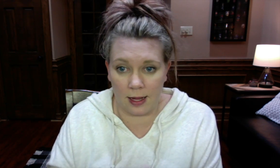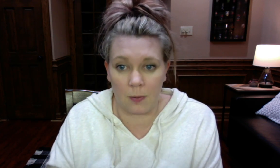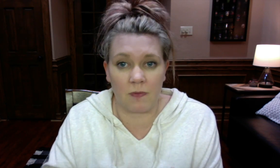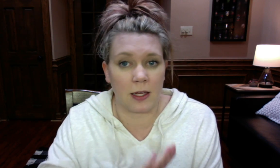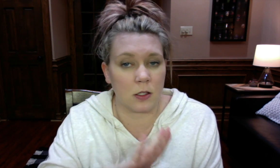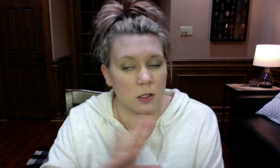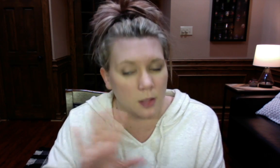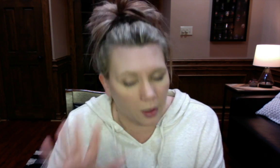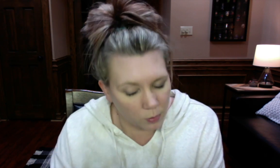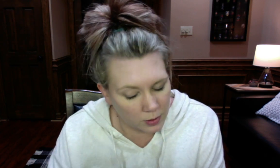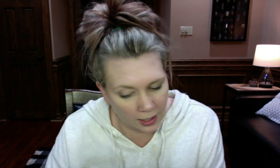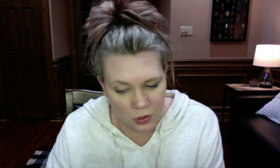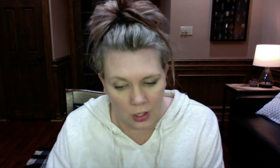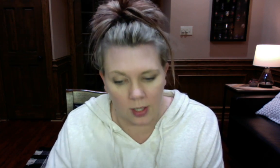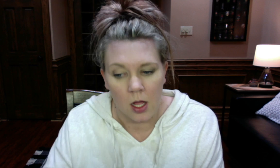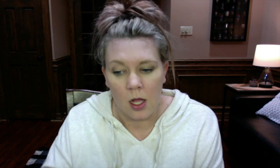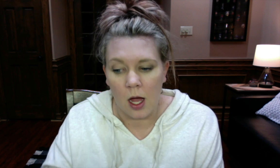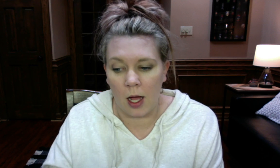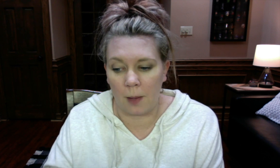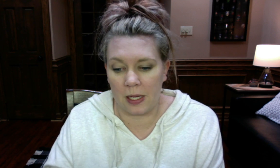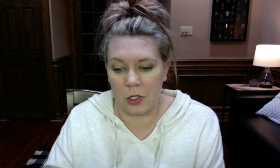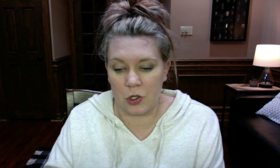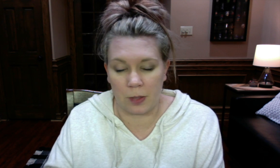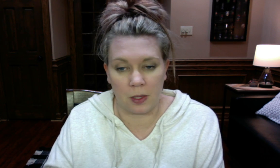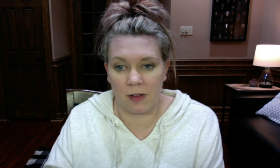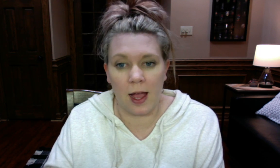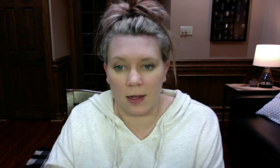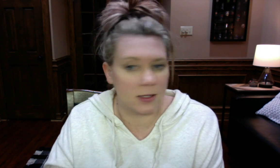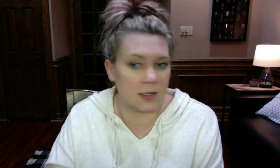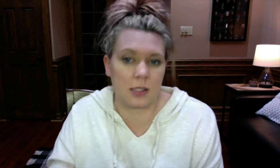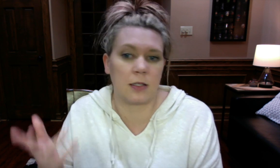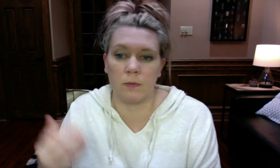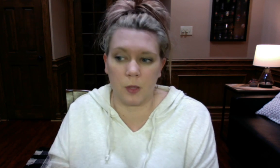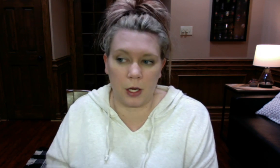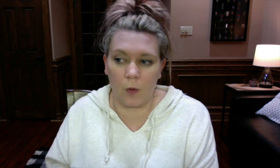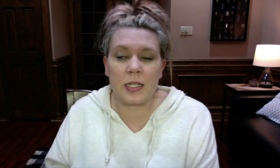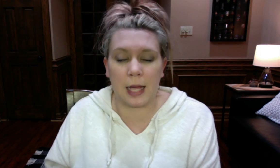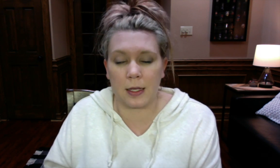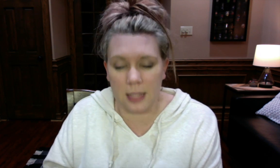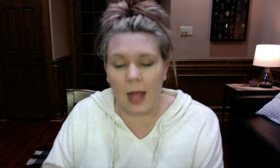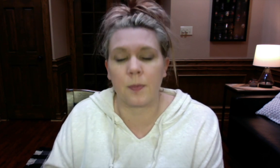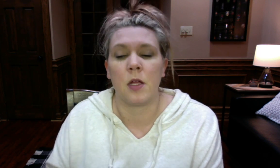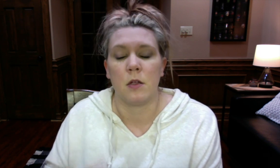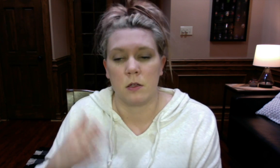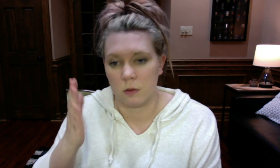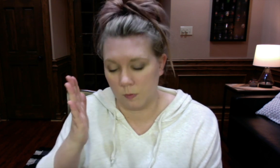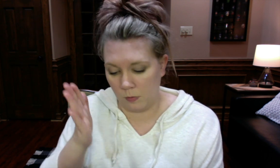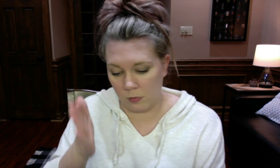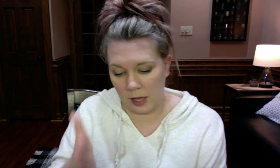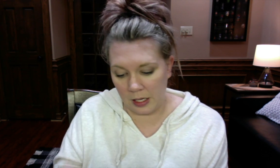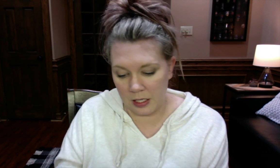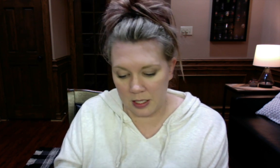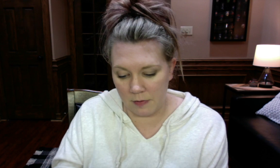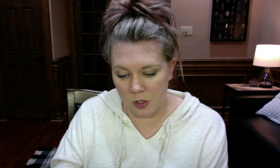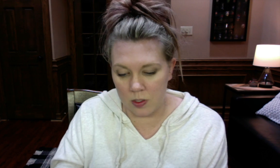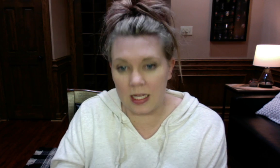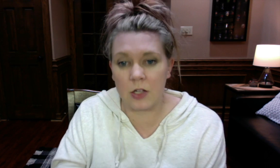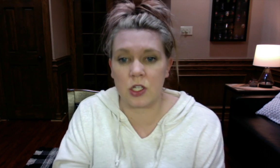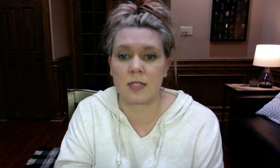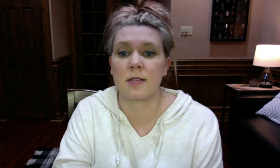if they don't catch on extremely fast. It takes time. They need to see visualizations.